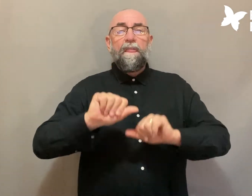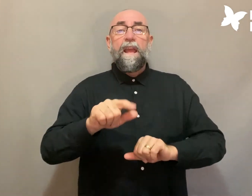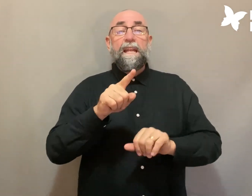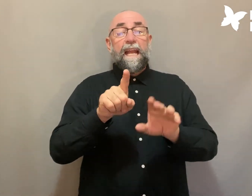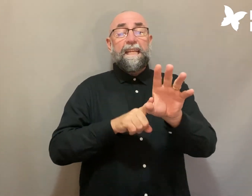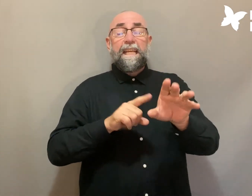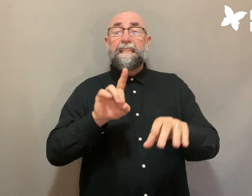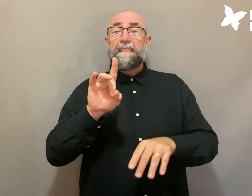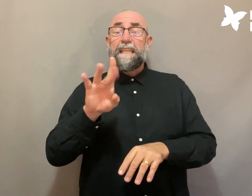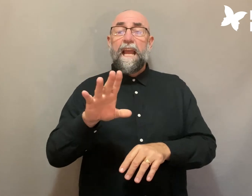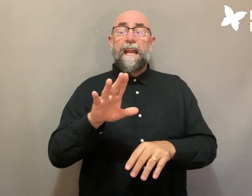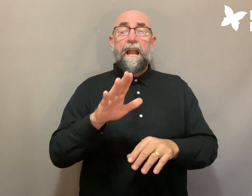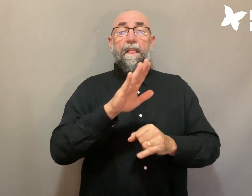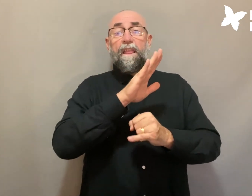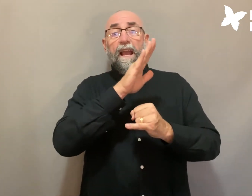10, it became too much.